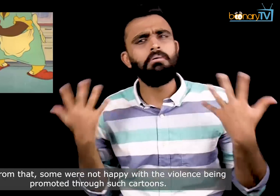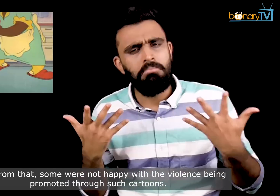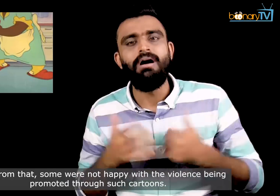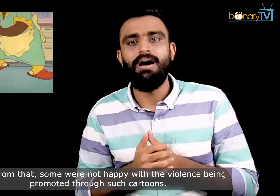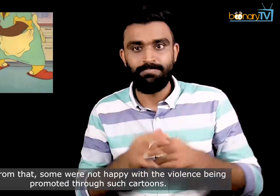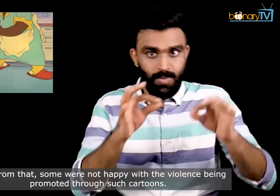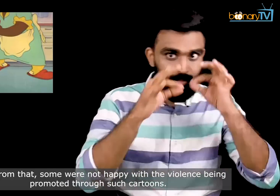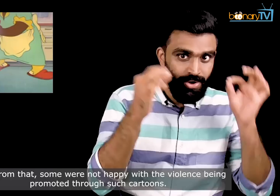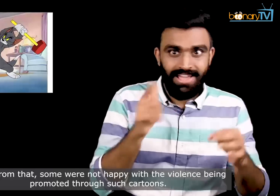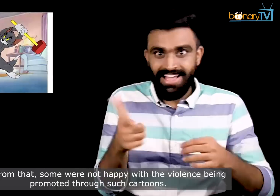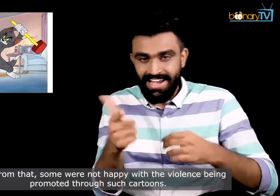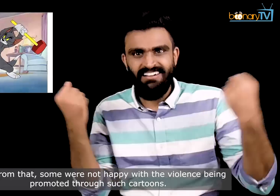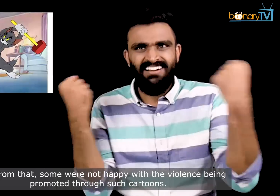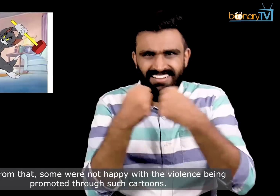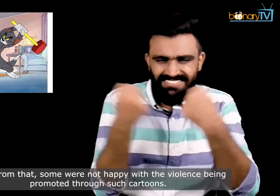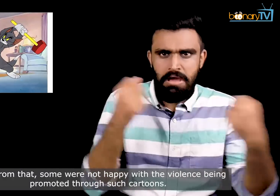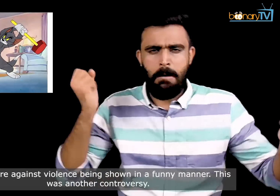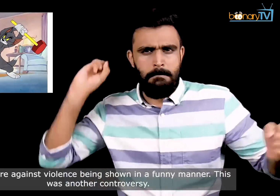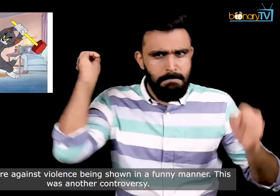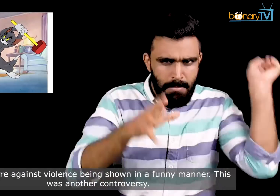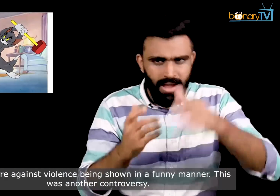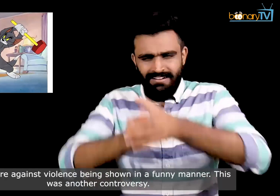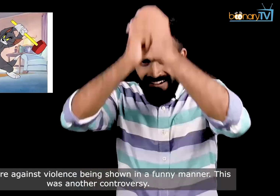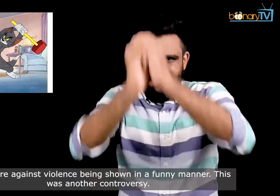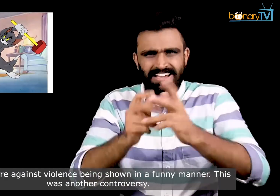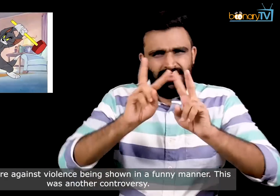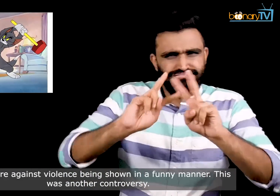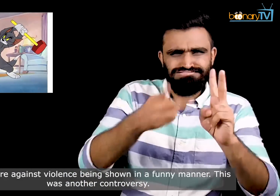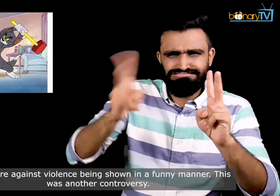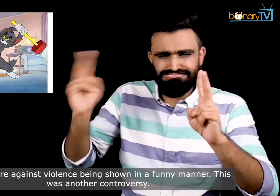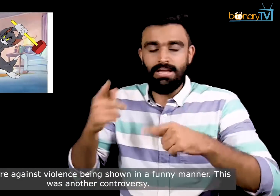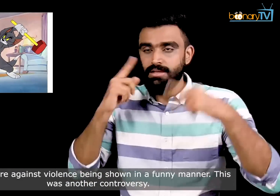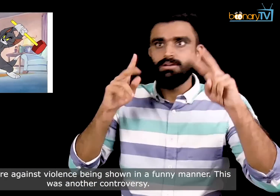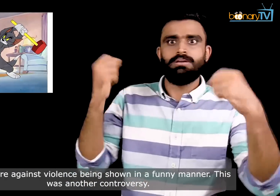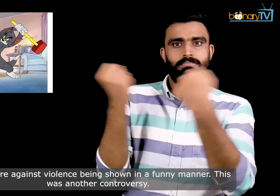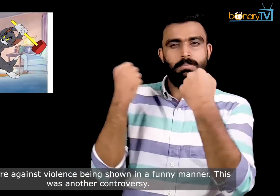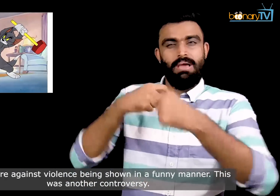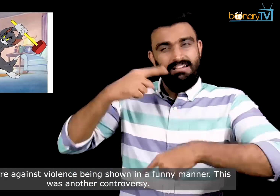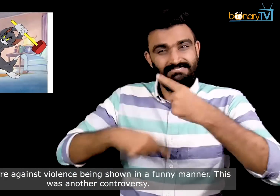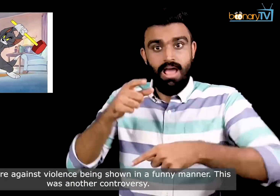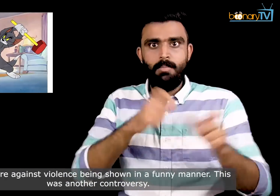promoted through such cartoons. They were against violence being shown in a funny manner.